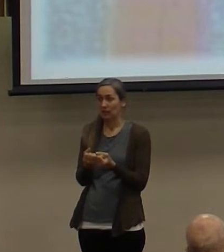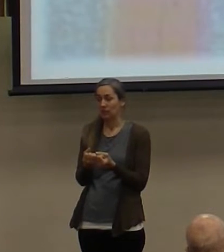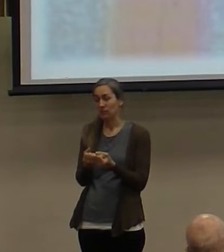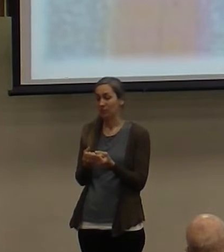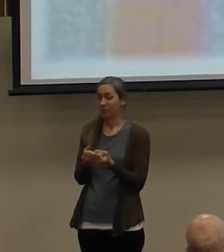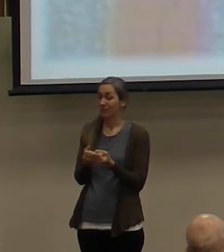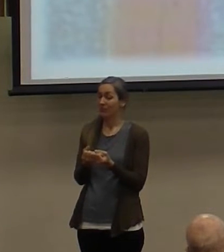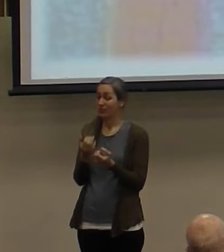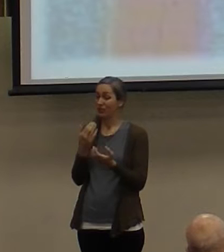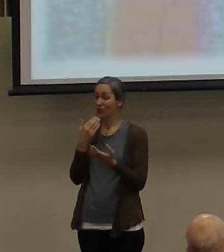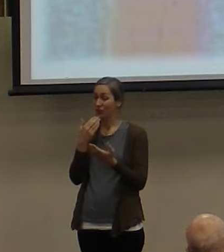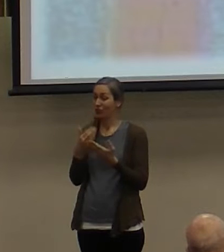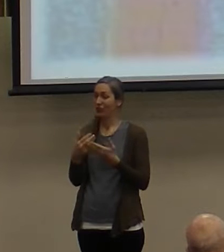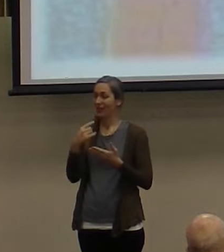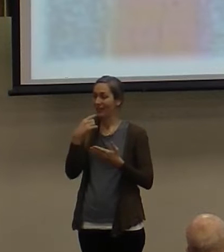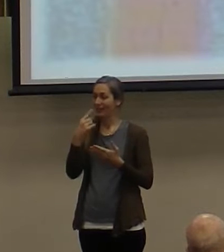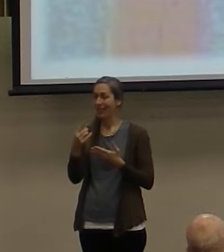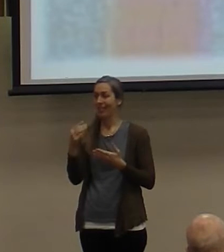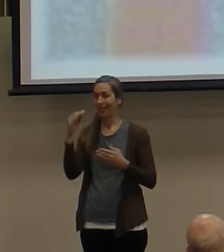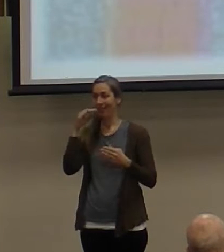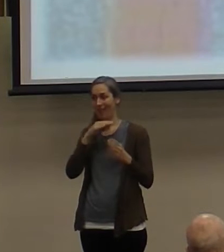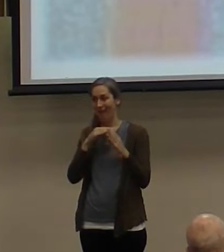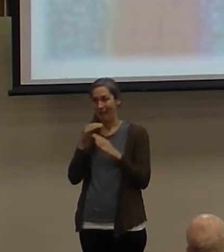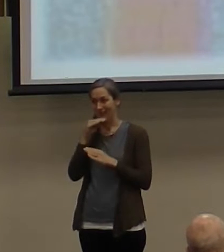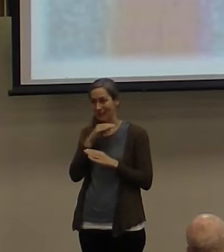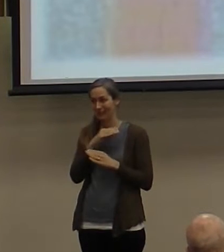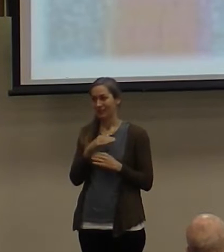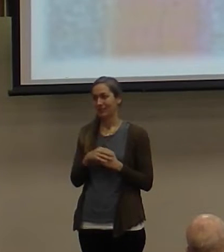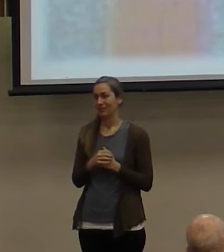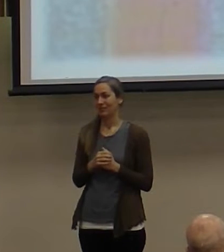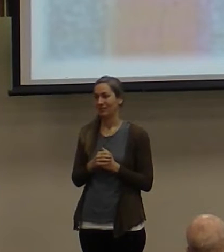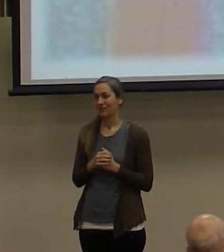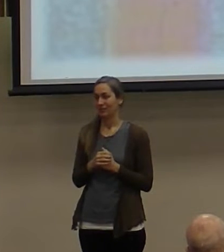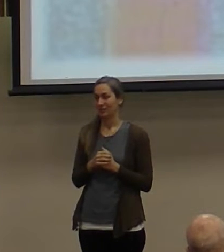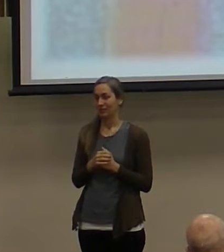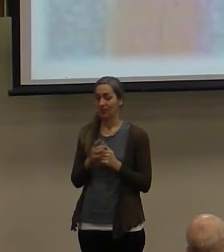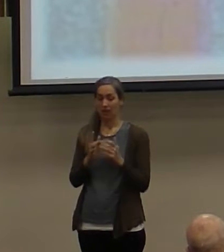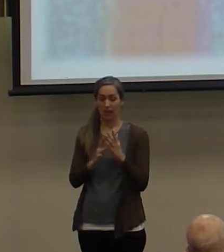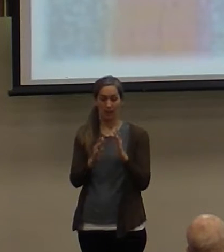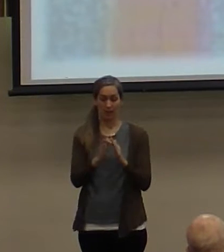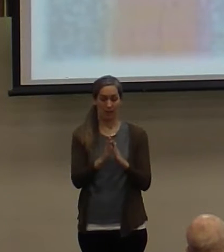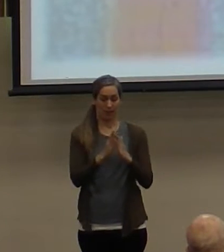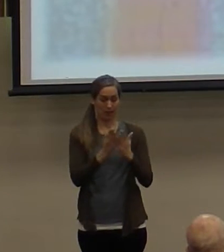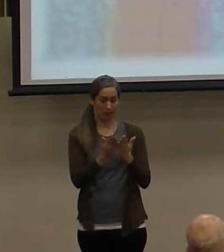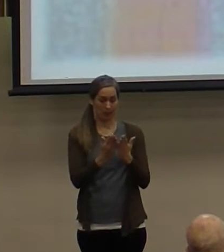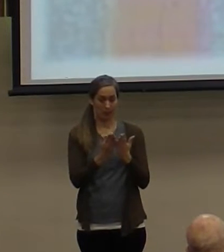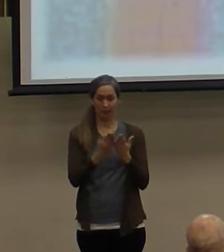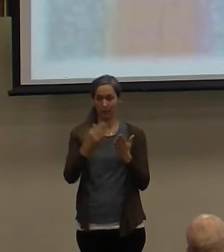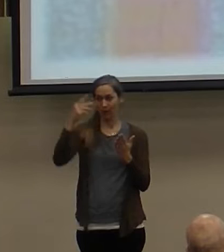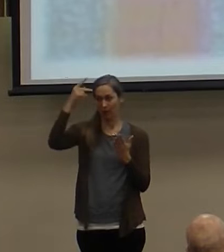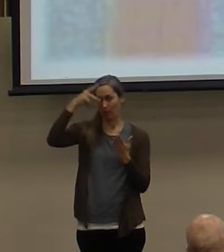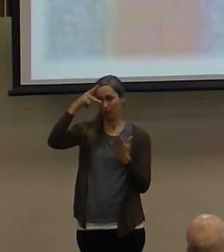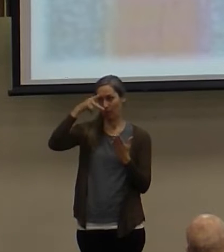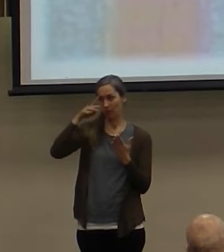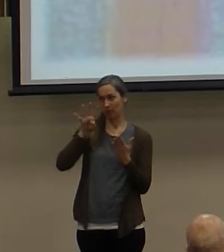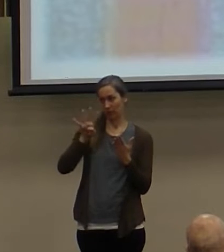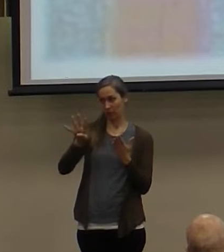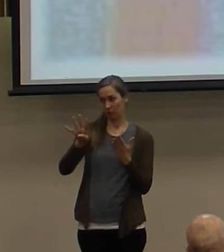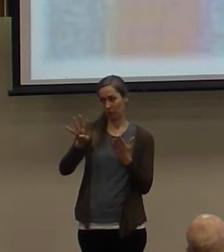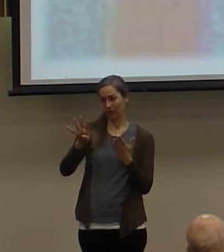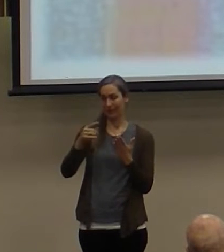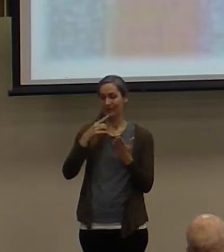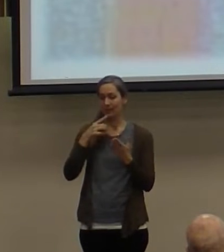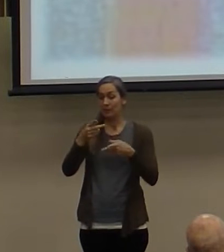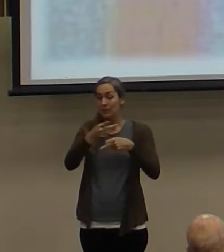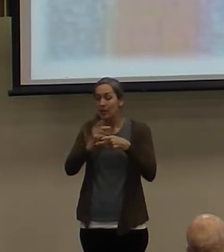good at telling us those untruths. And so the Bible tells us in Proverbs chapter 4, you be careful how